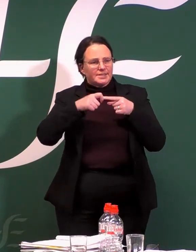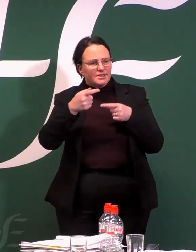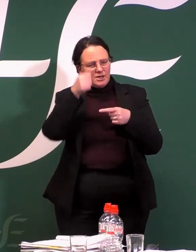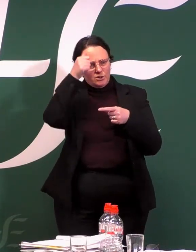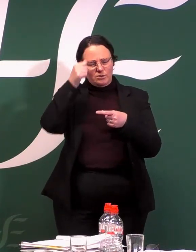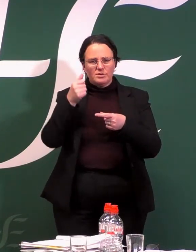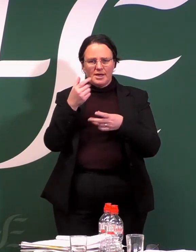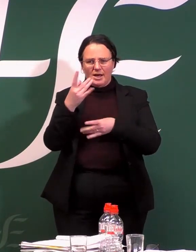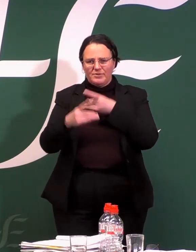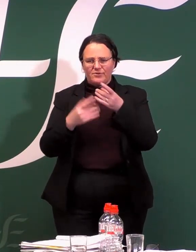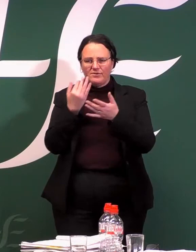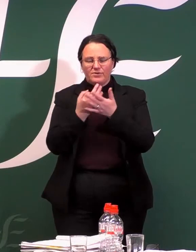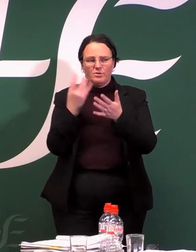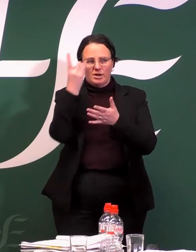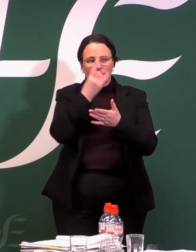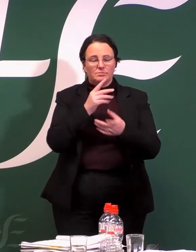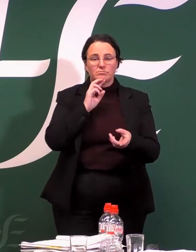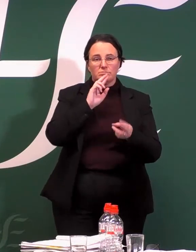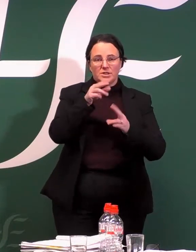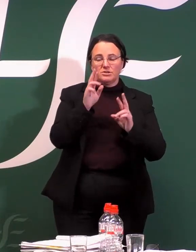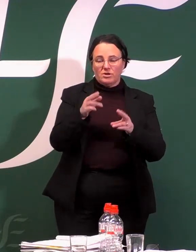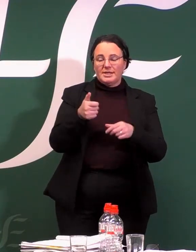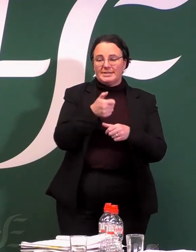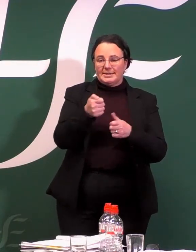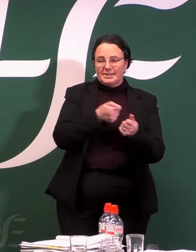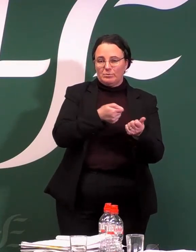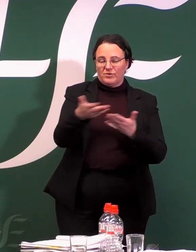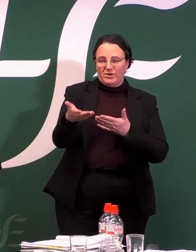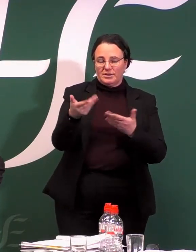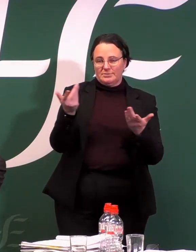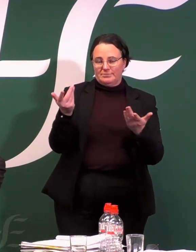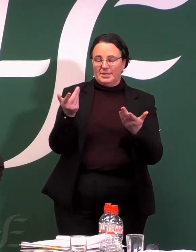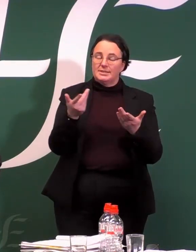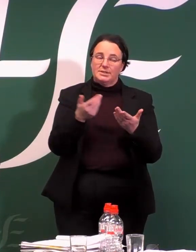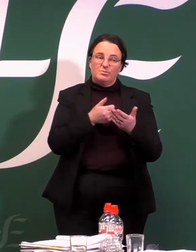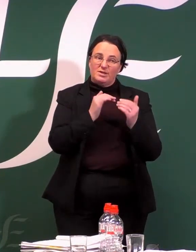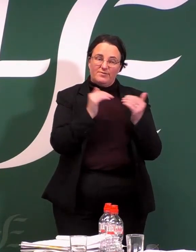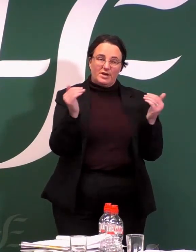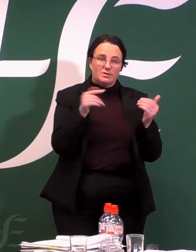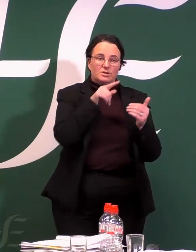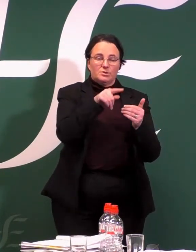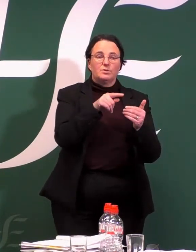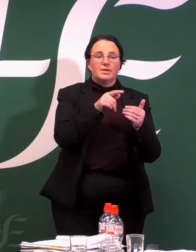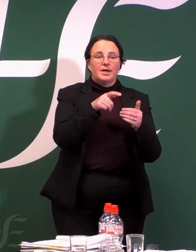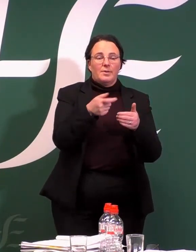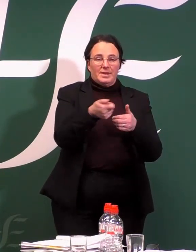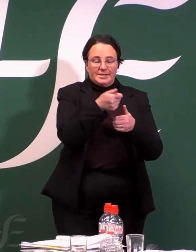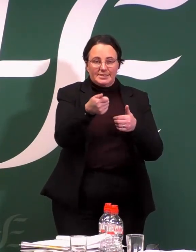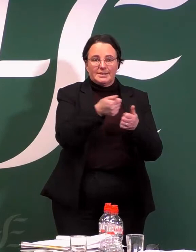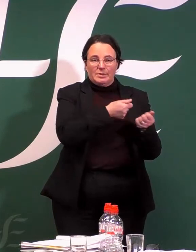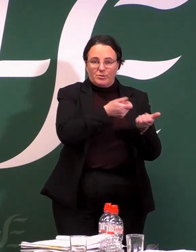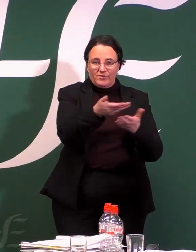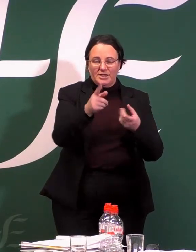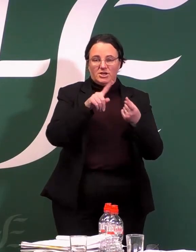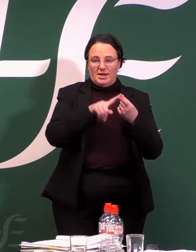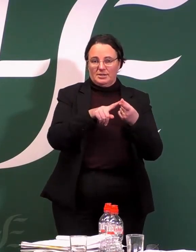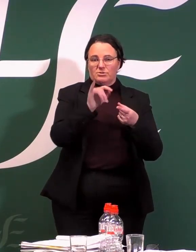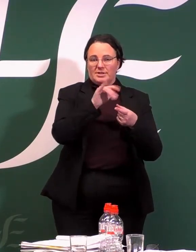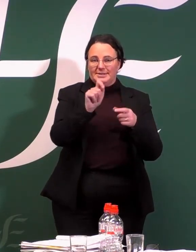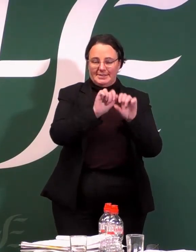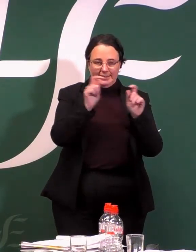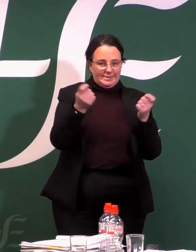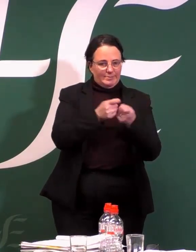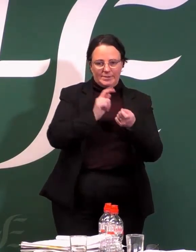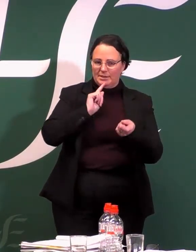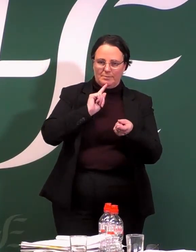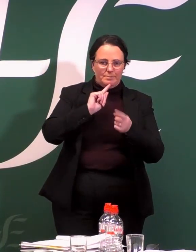couple of hours. So there was a problem with our texting provider, and in fairness to our IT team and the texting provider, they got it back within a short period of time. So